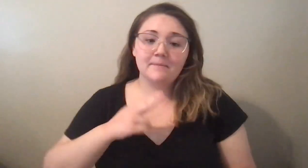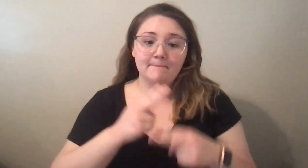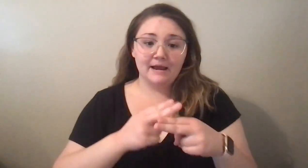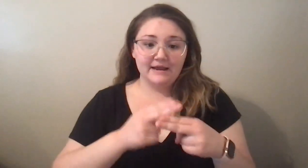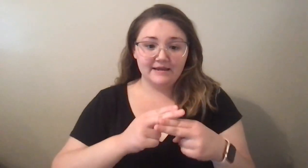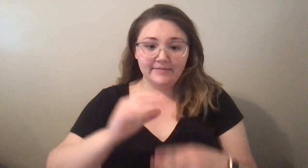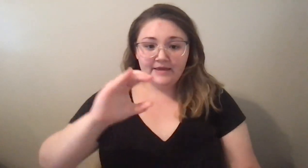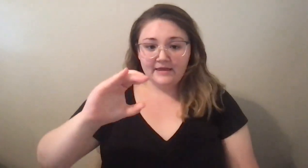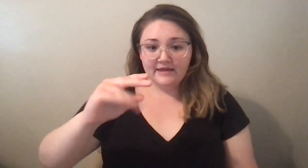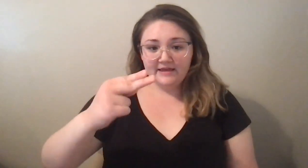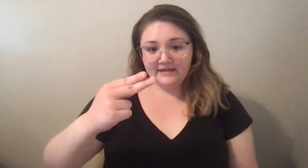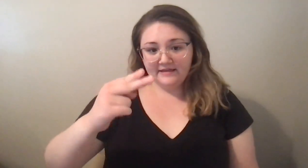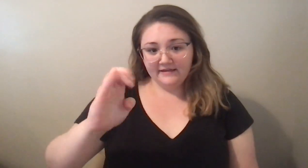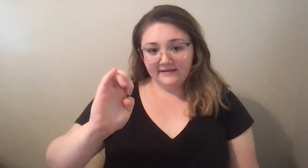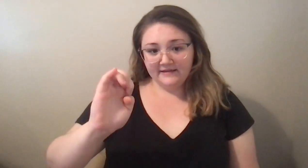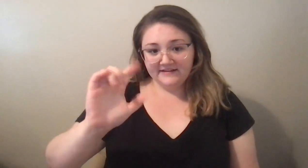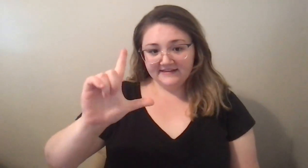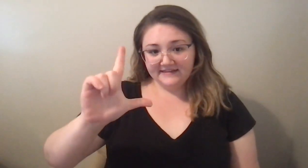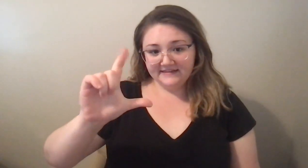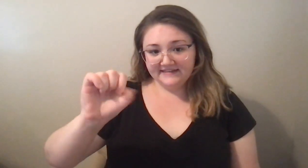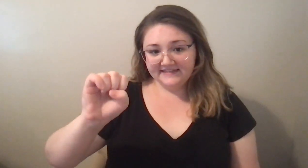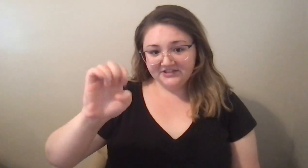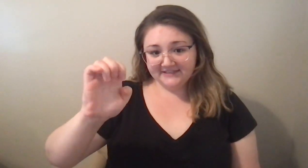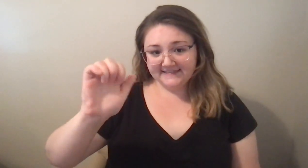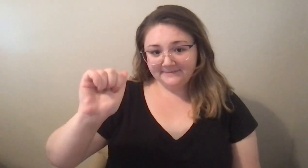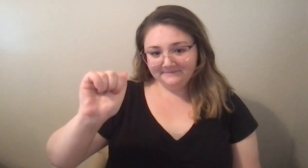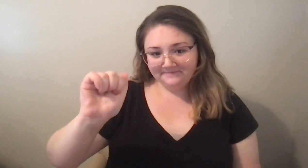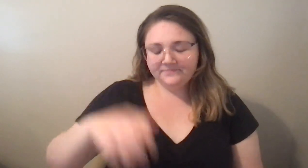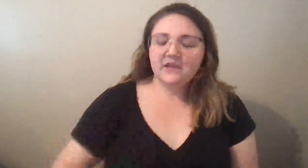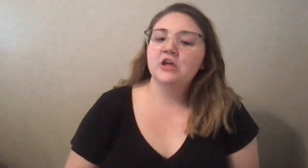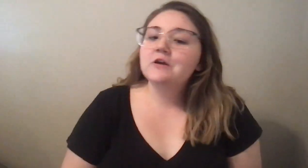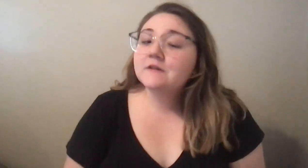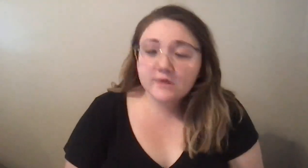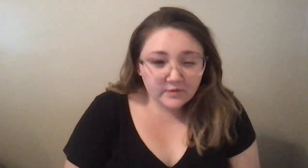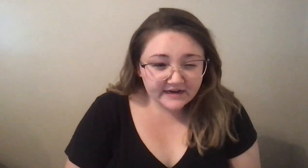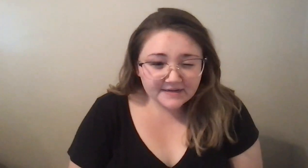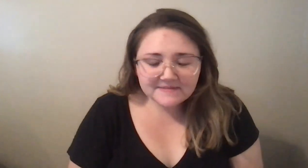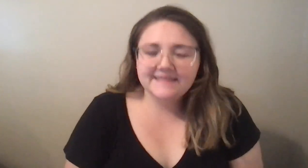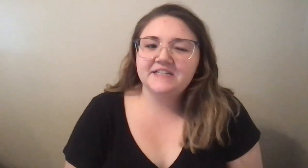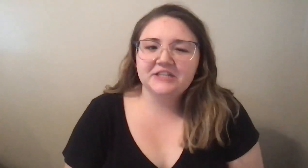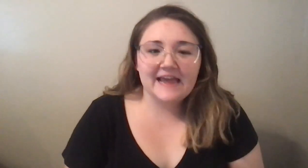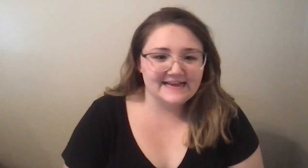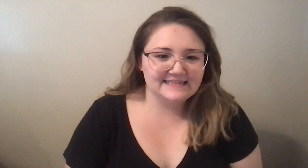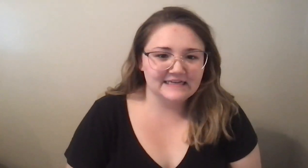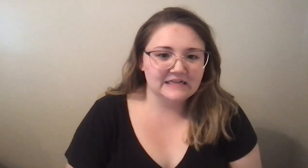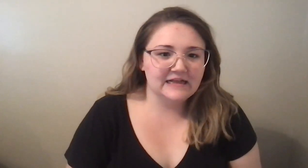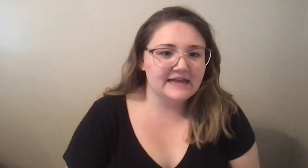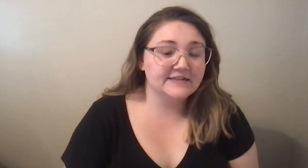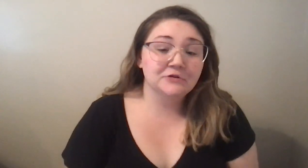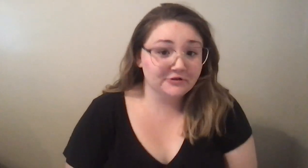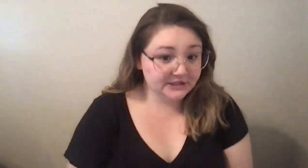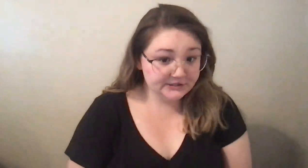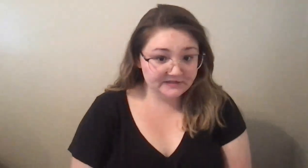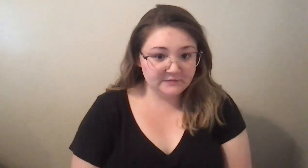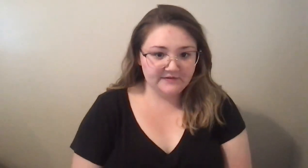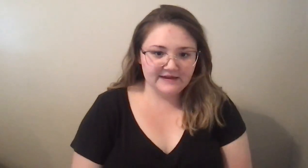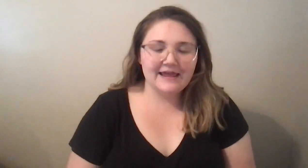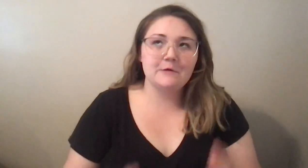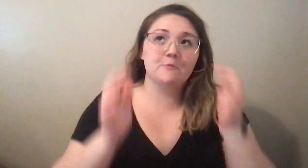Hi, my name is Chelsea. So, when it comes to teaching ASL and tutoring students with